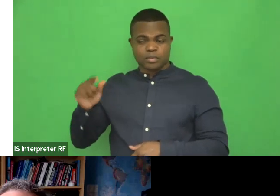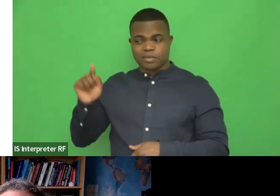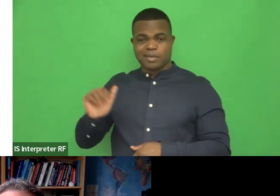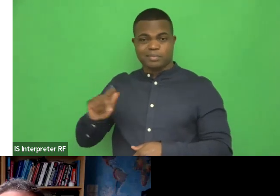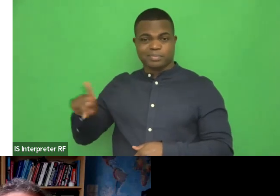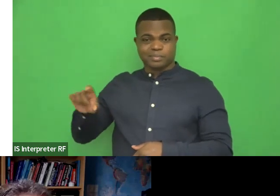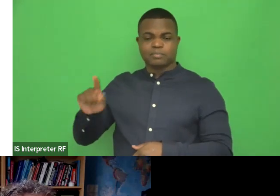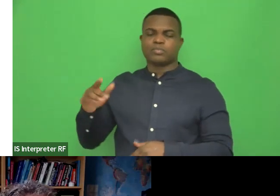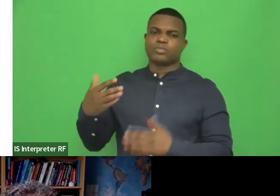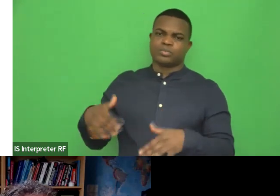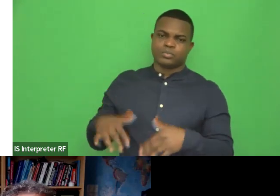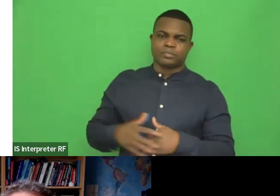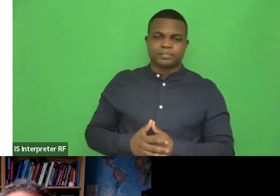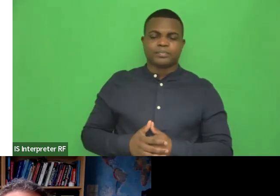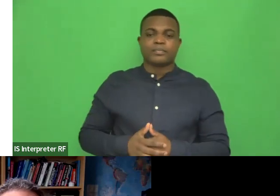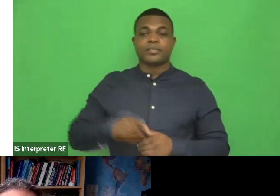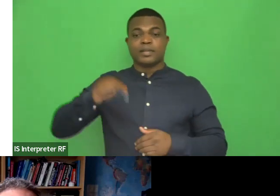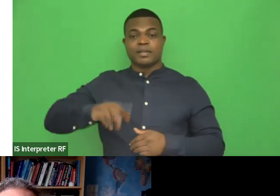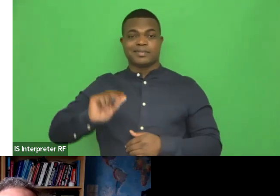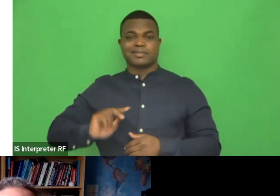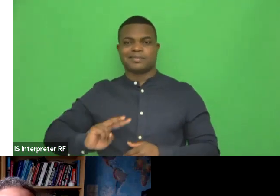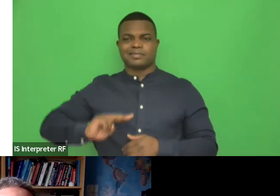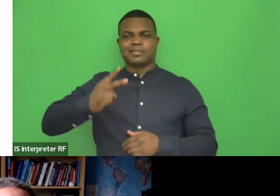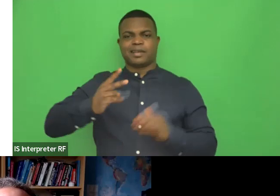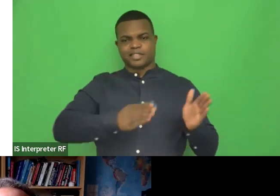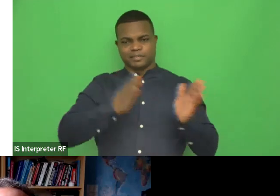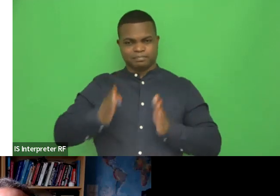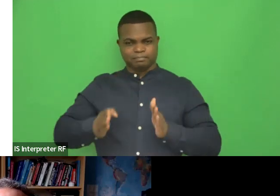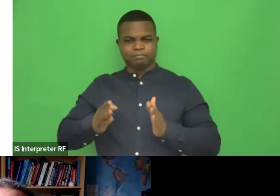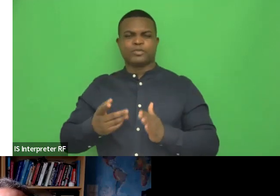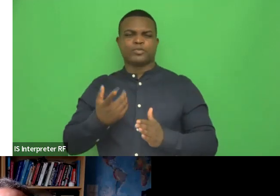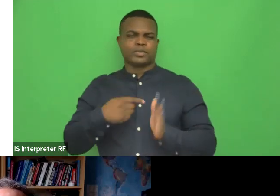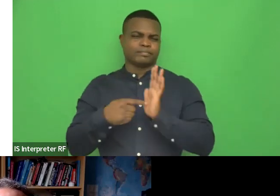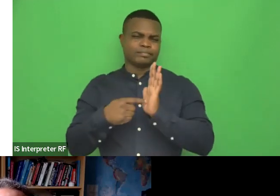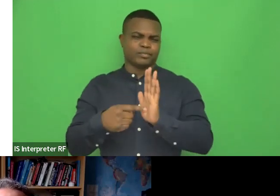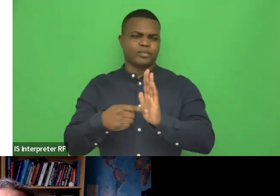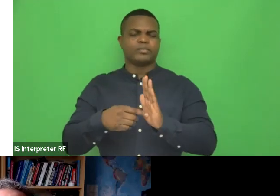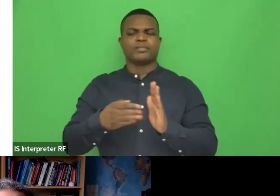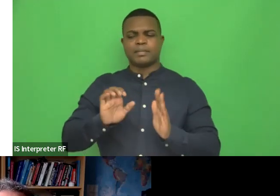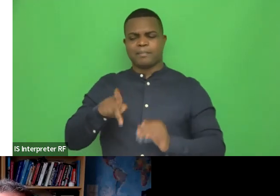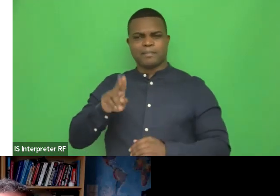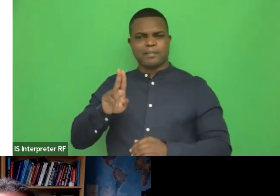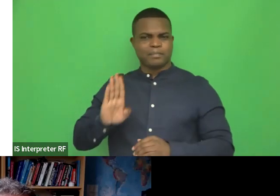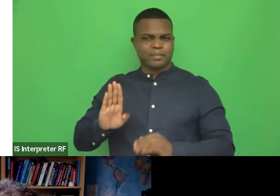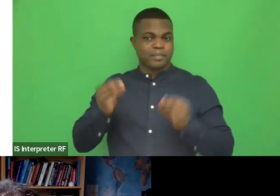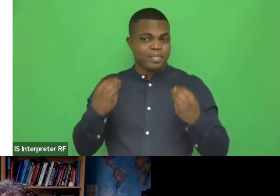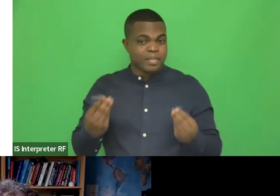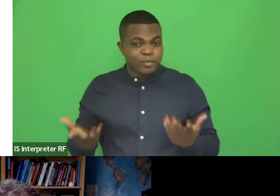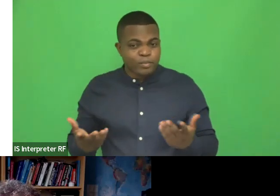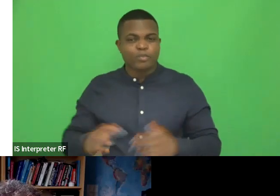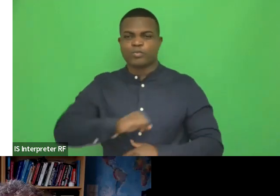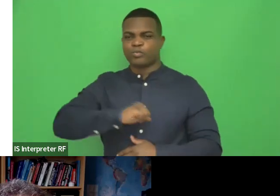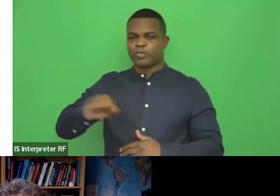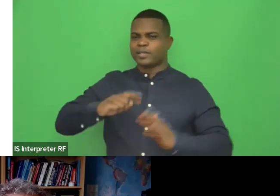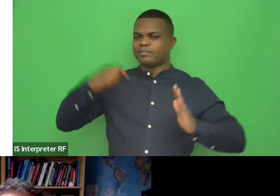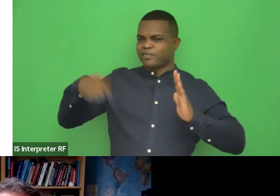too. So in the last few minutes, why don't we switch back to Q&A? Thanks a lot, Richard. And I see a